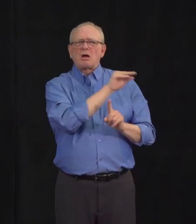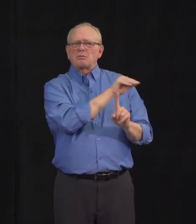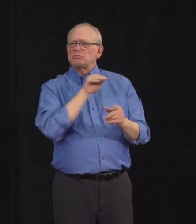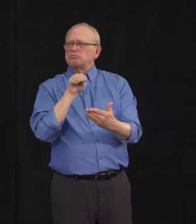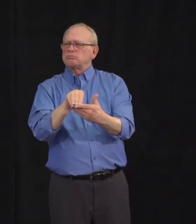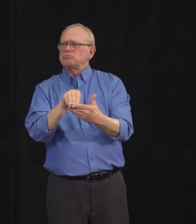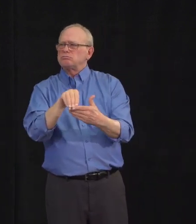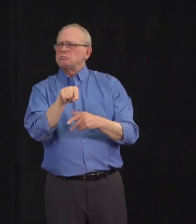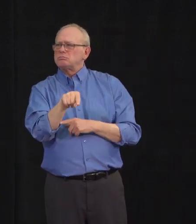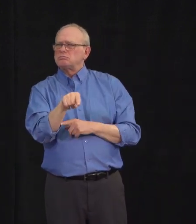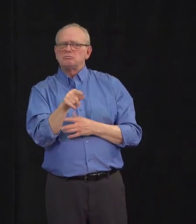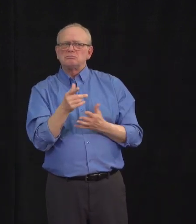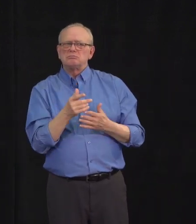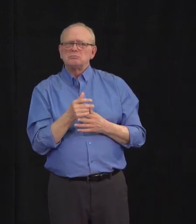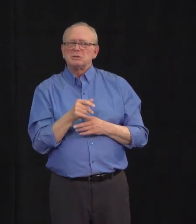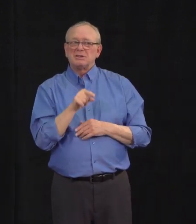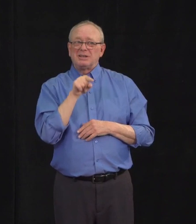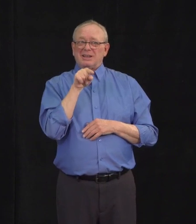previous projection.